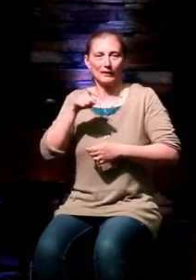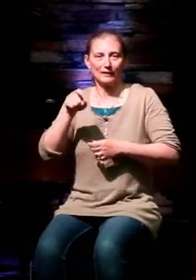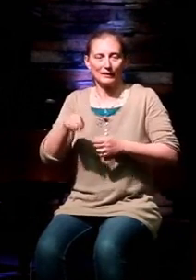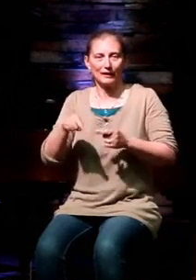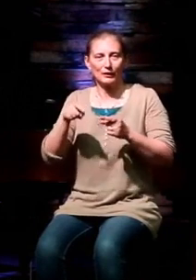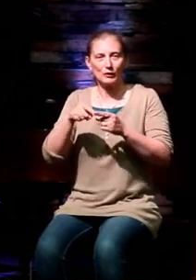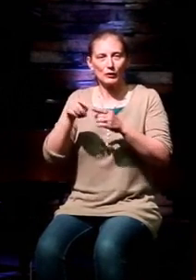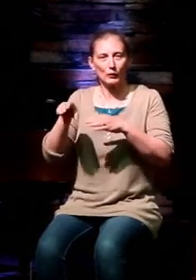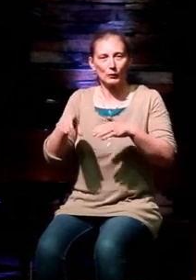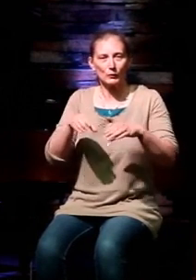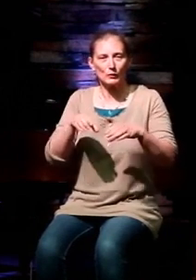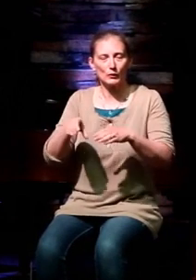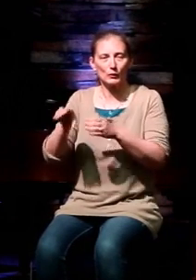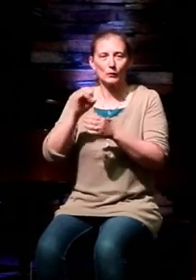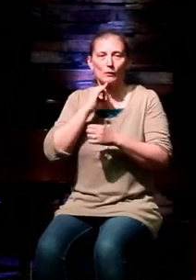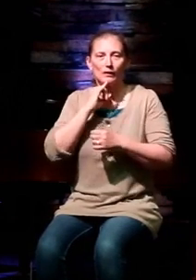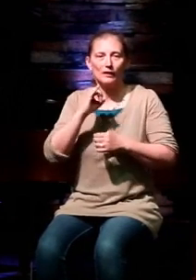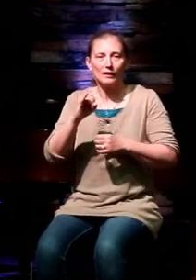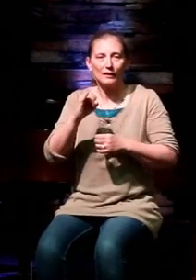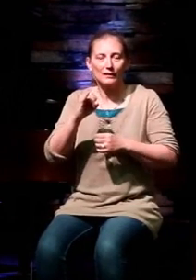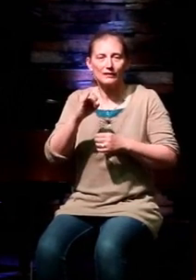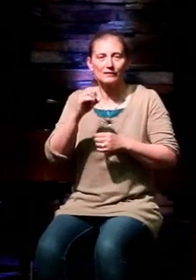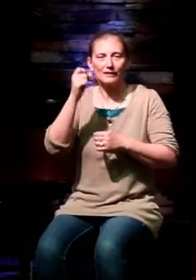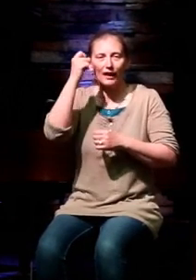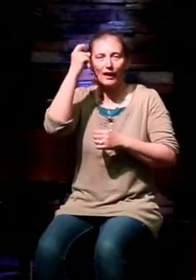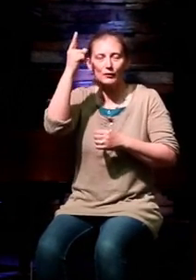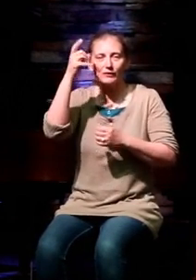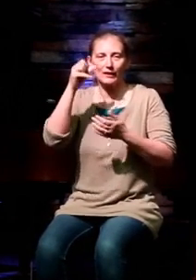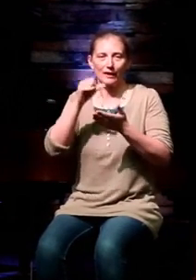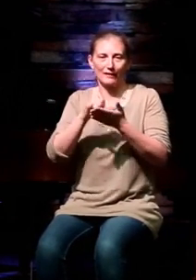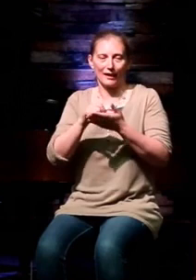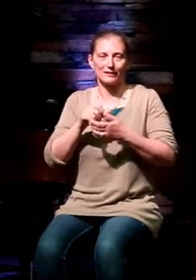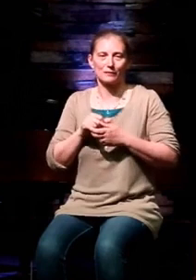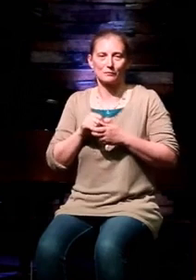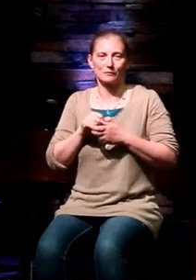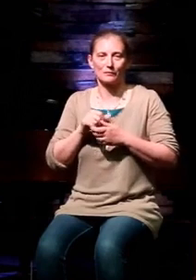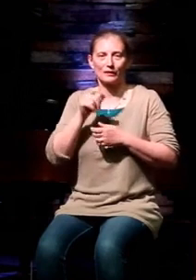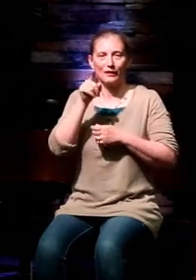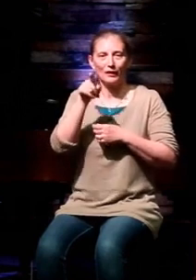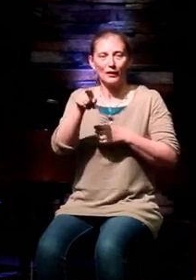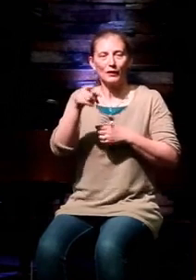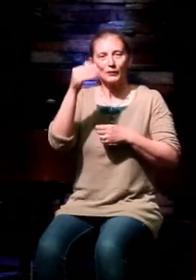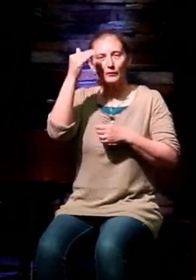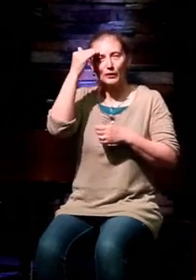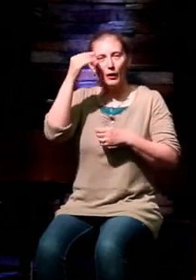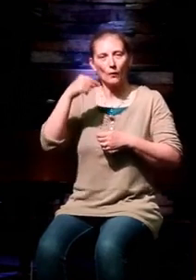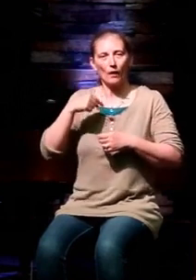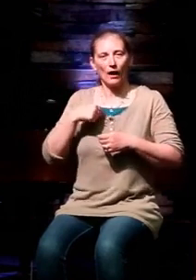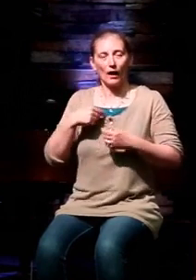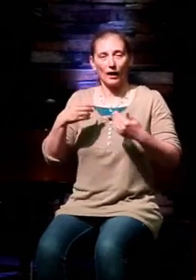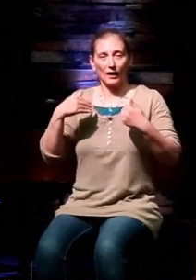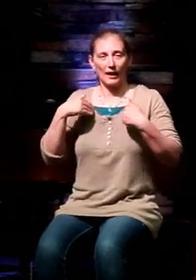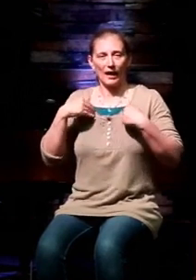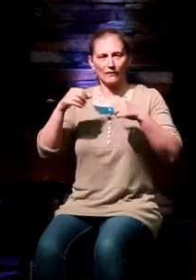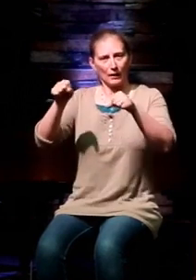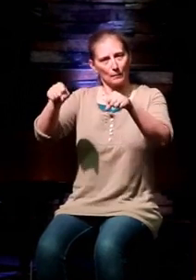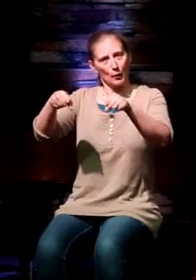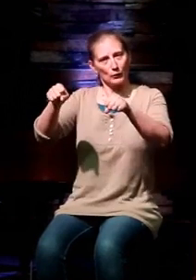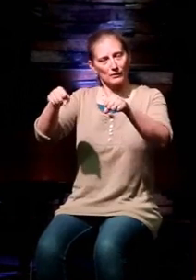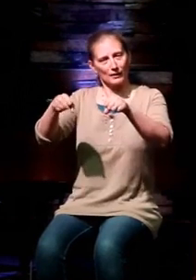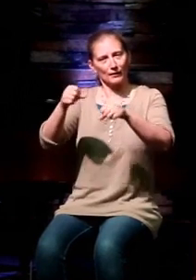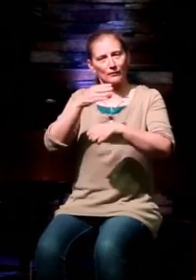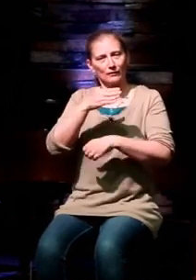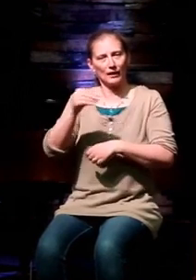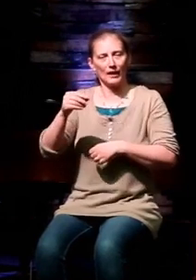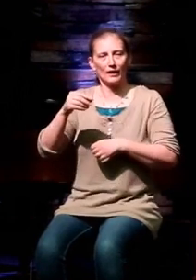know, finally broke down and got myself a Harley-Davidson motorcycle. I've been wanting one for years. But every winter, I would put my motorcycle in